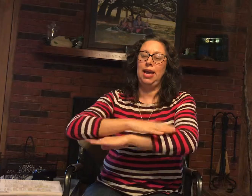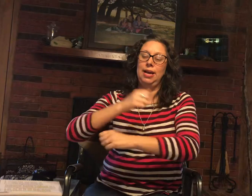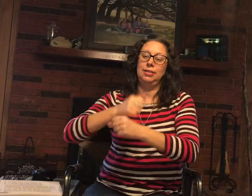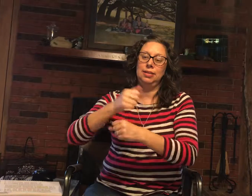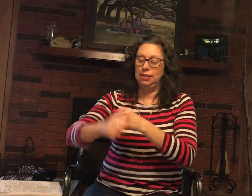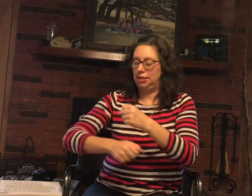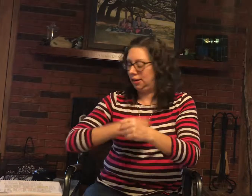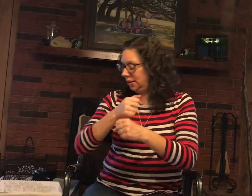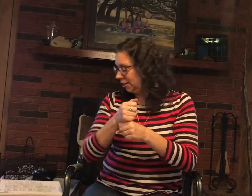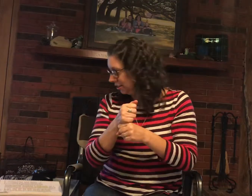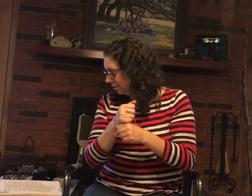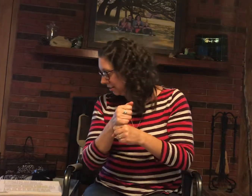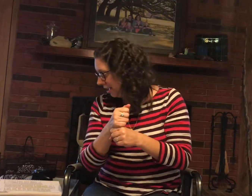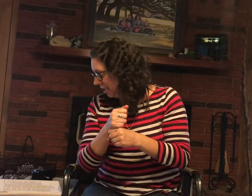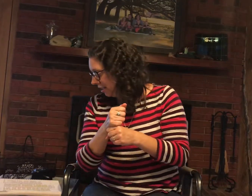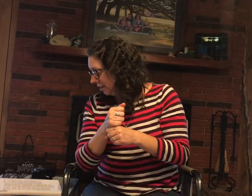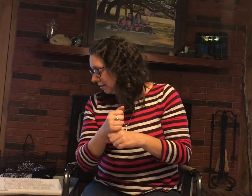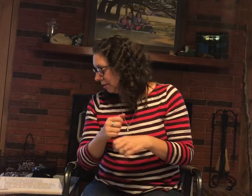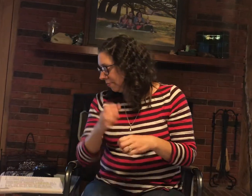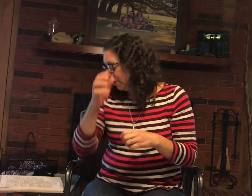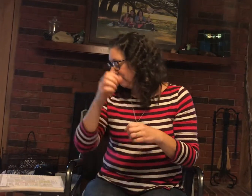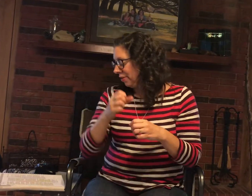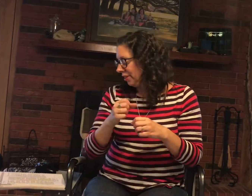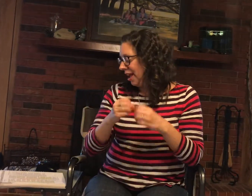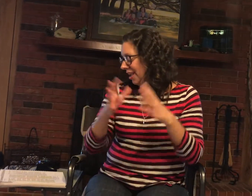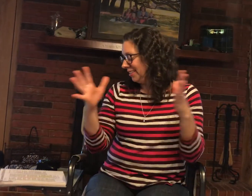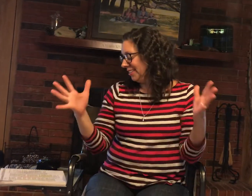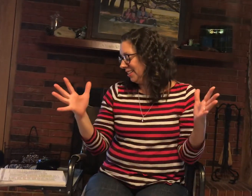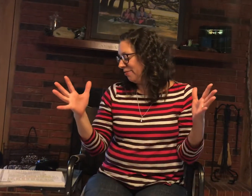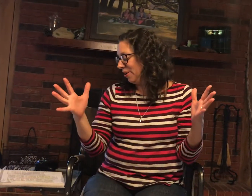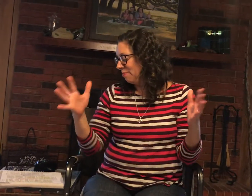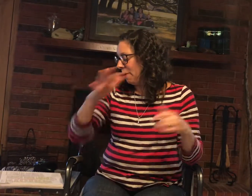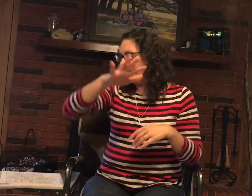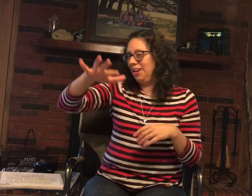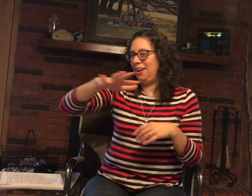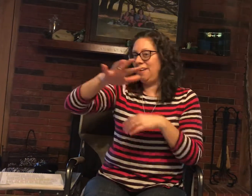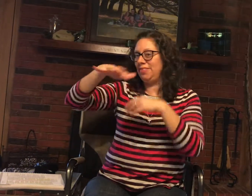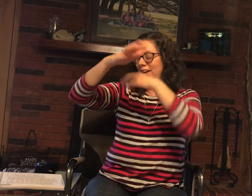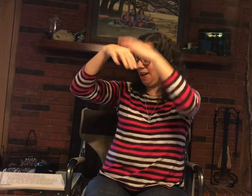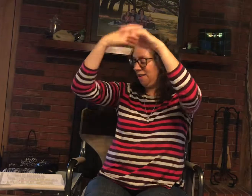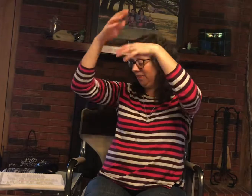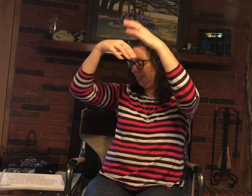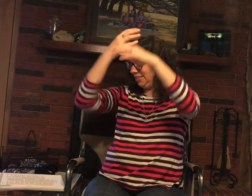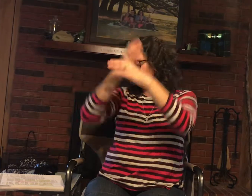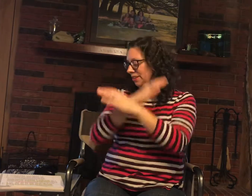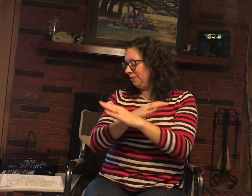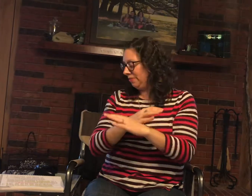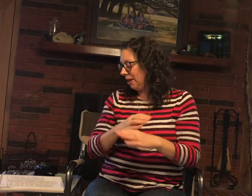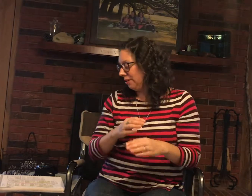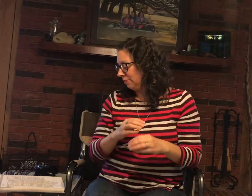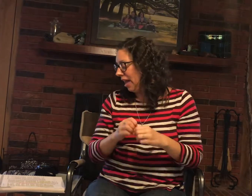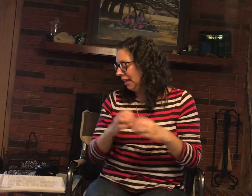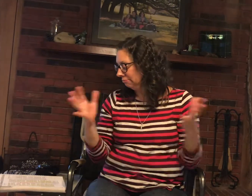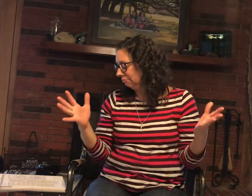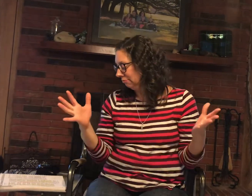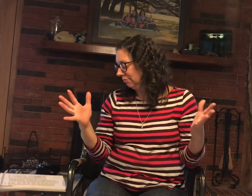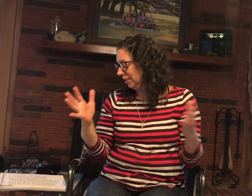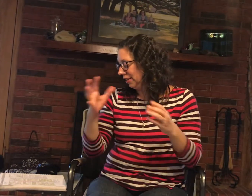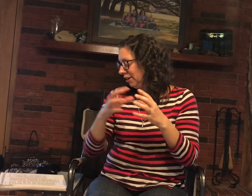days and years. And let them be for lights in the firmament of the heaven to give light upon the